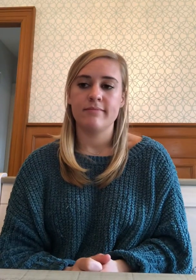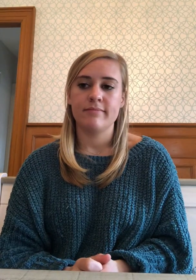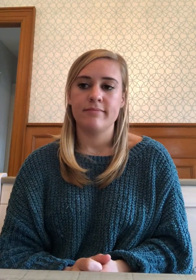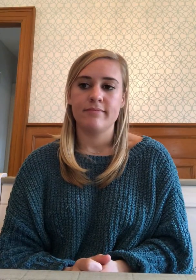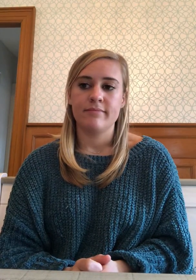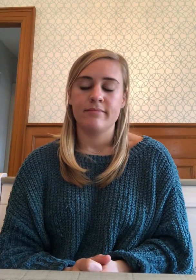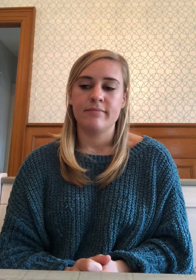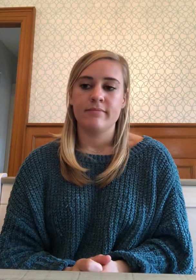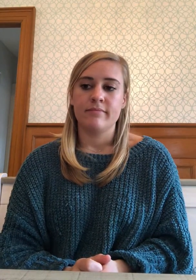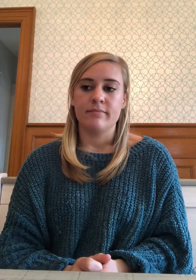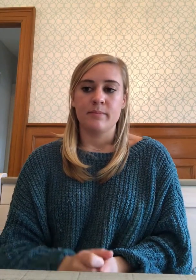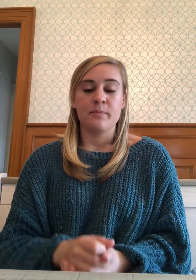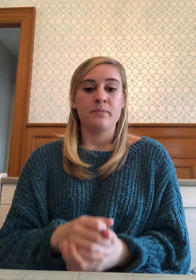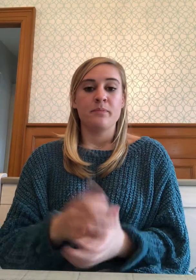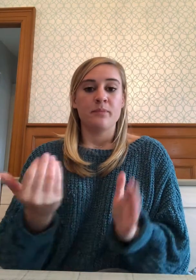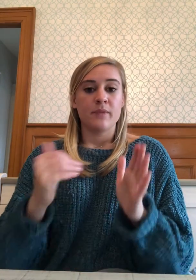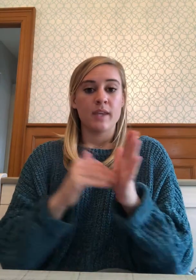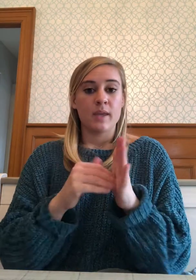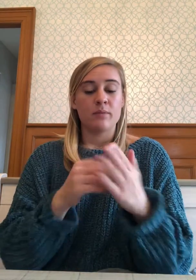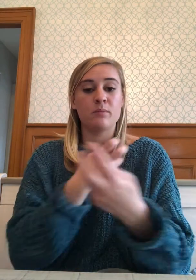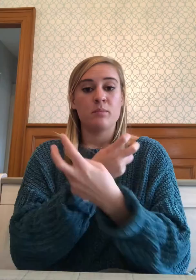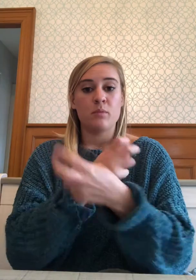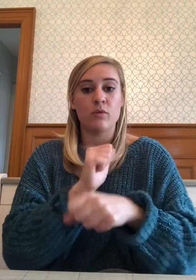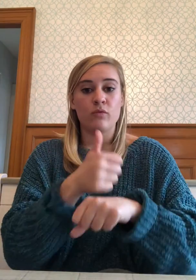Bone forming again on the tension side.